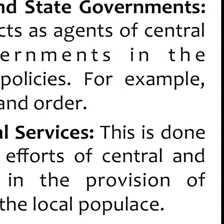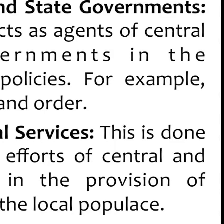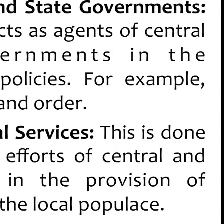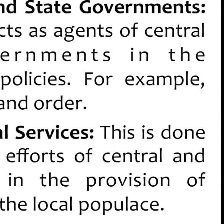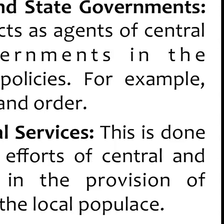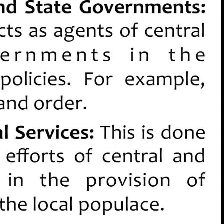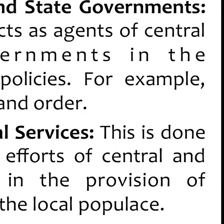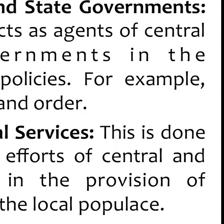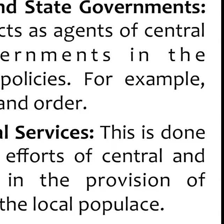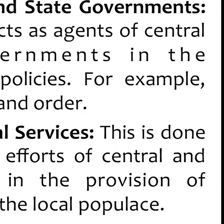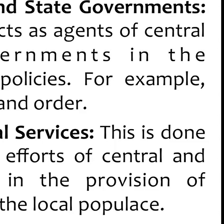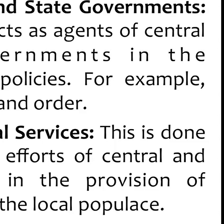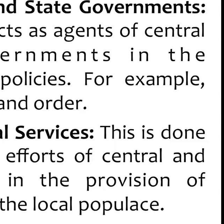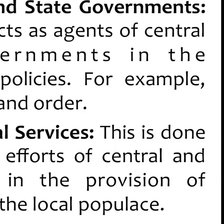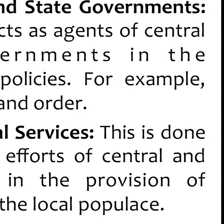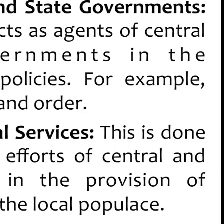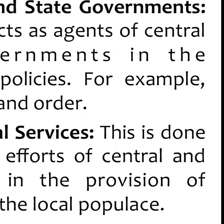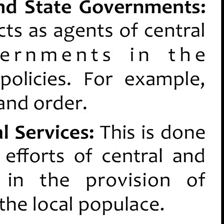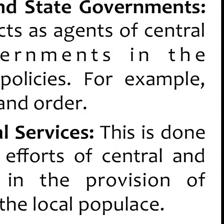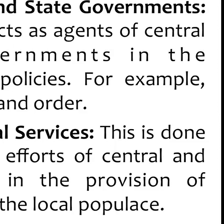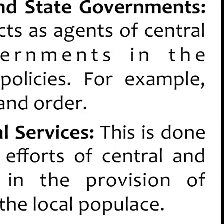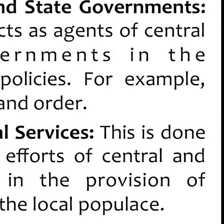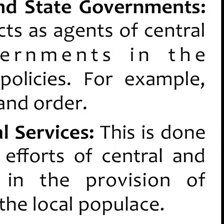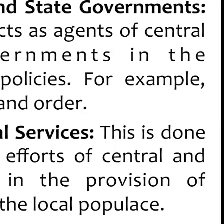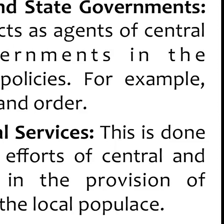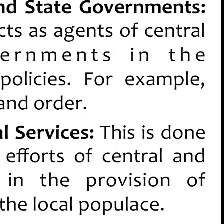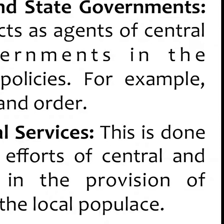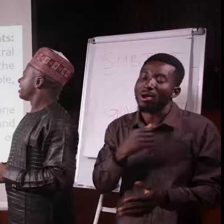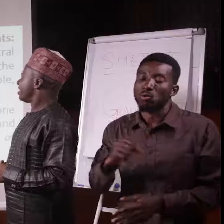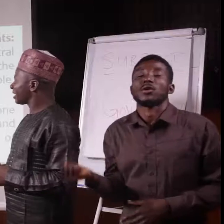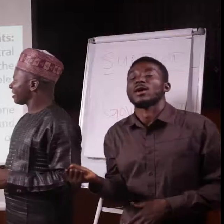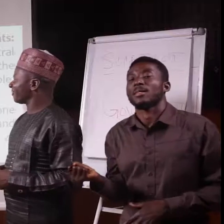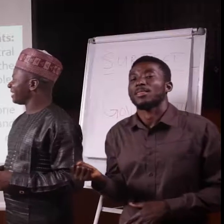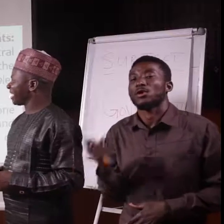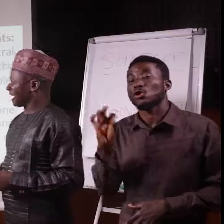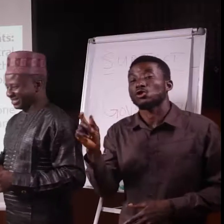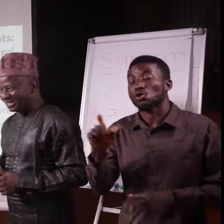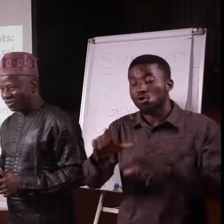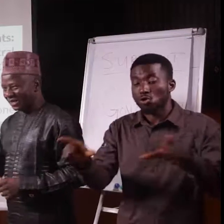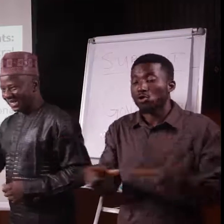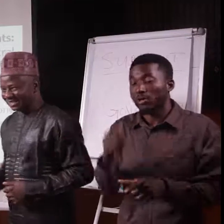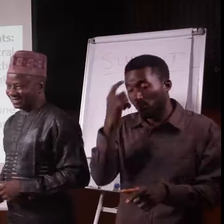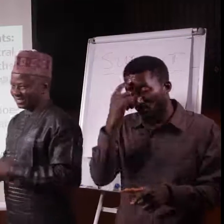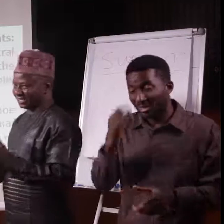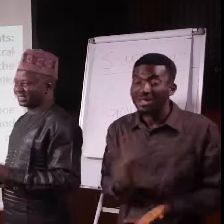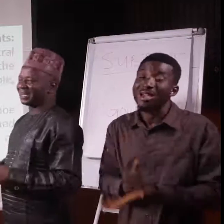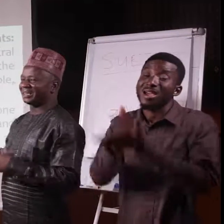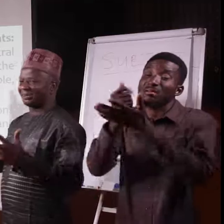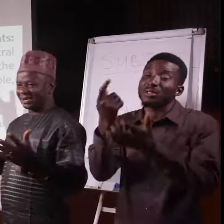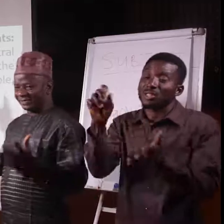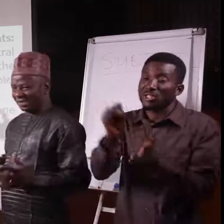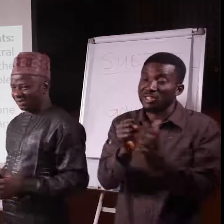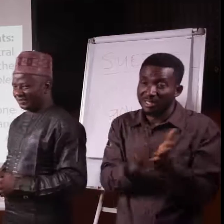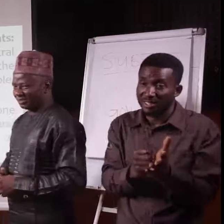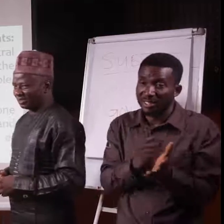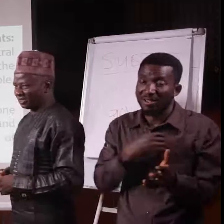policies. For example, maintenance of law and order. So local government assists or aids the state and